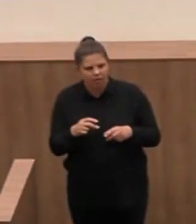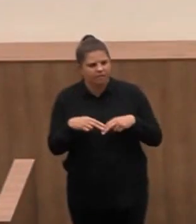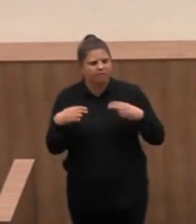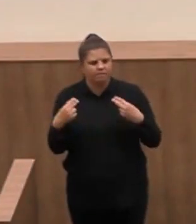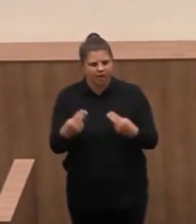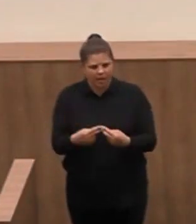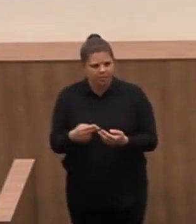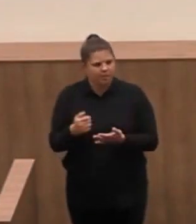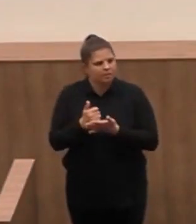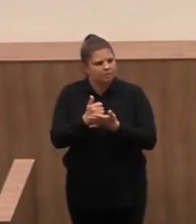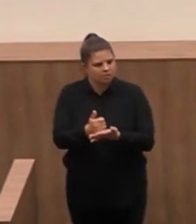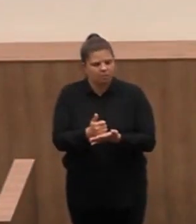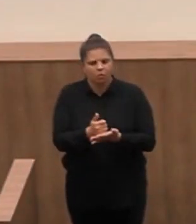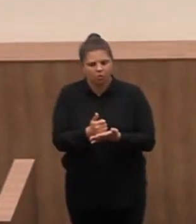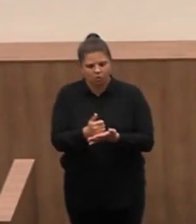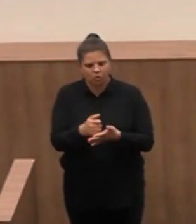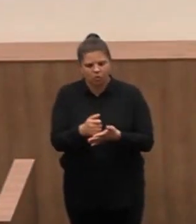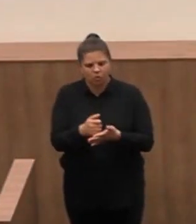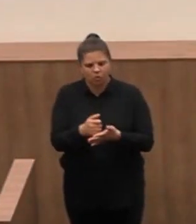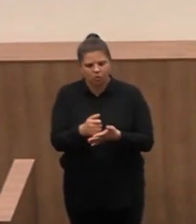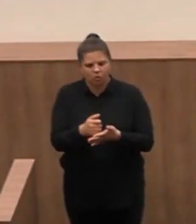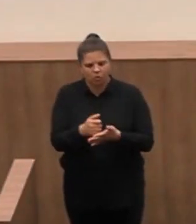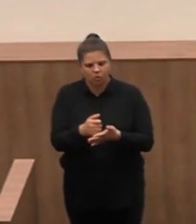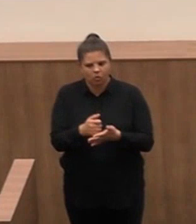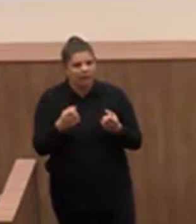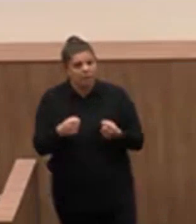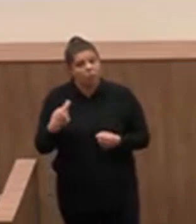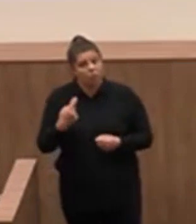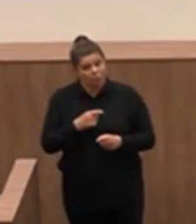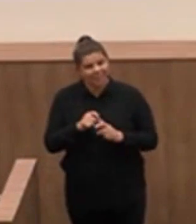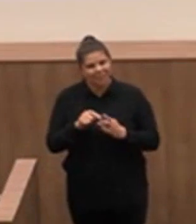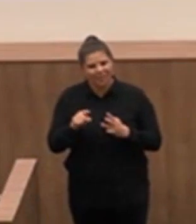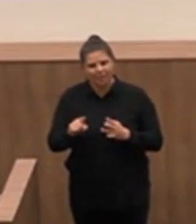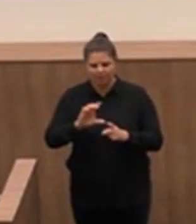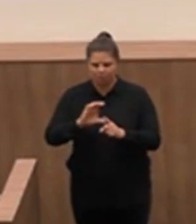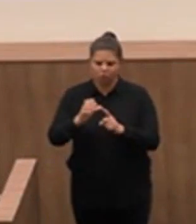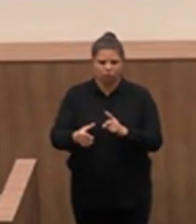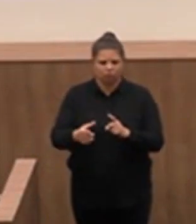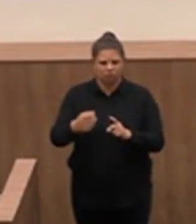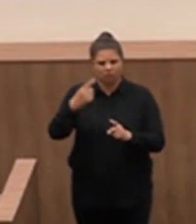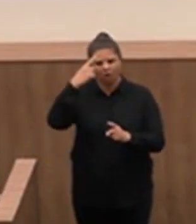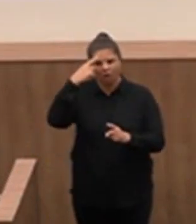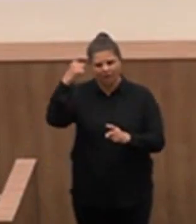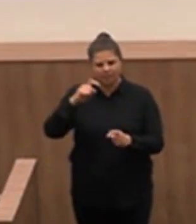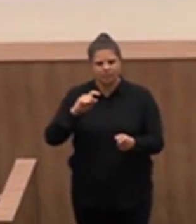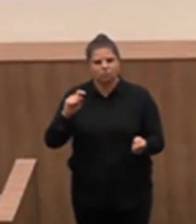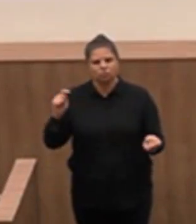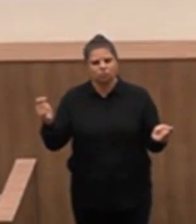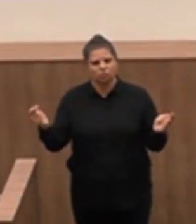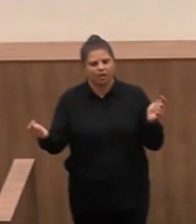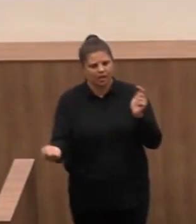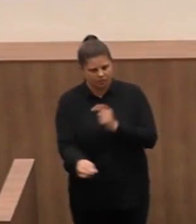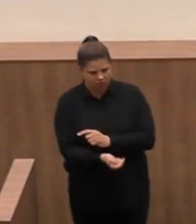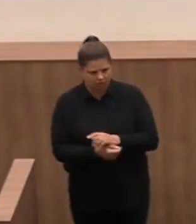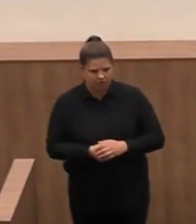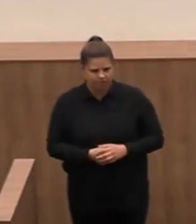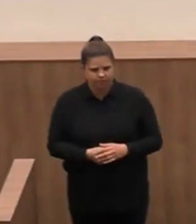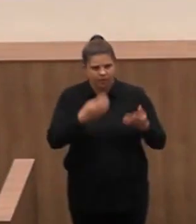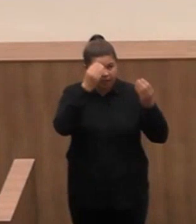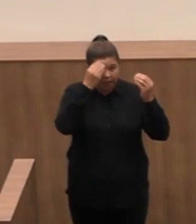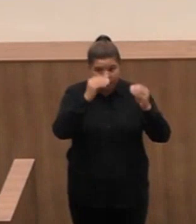systems, where we really do that. But it is about a cultural shift and it is about education, and I think